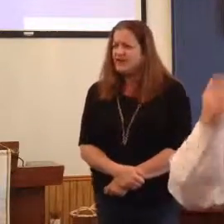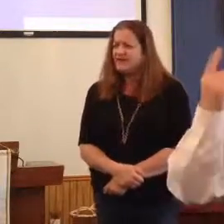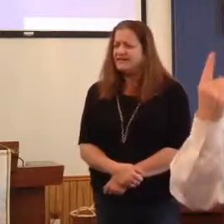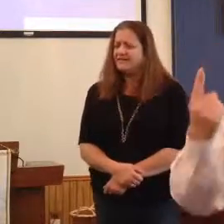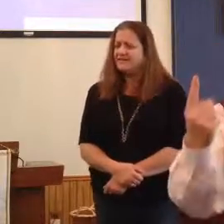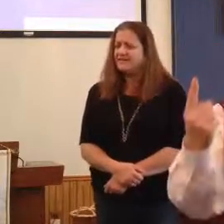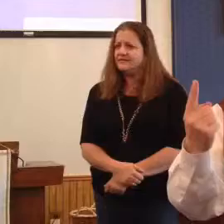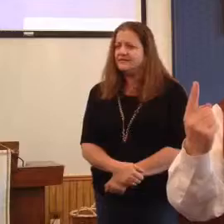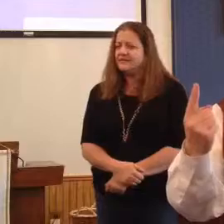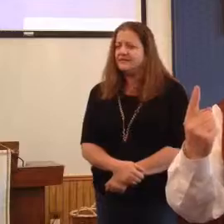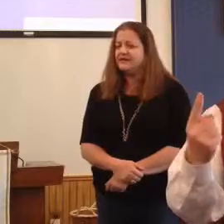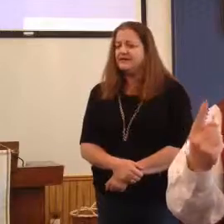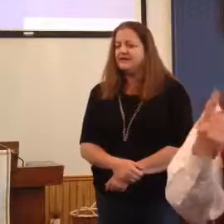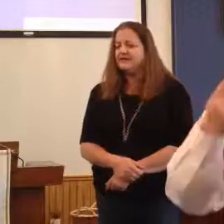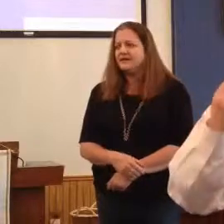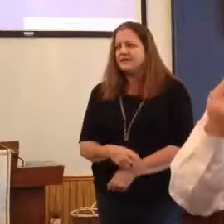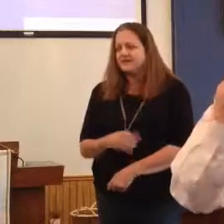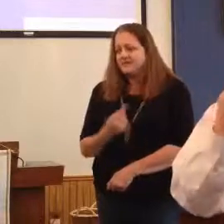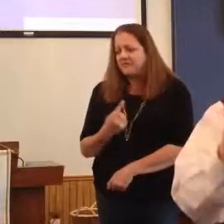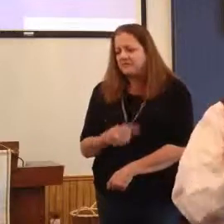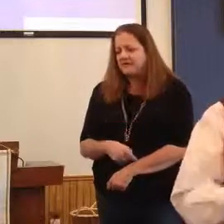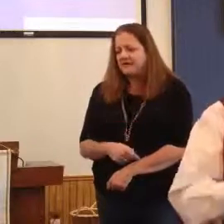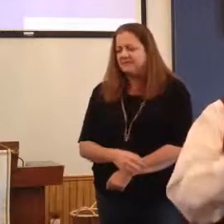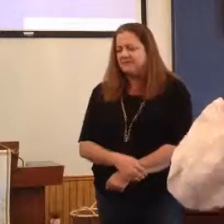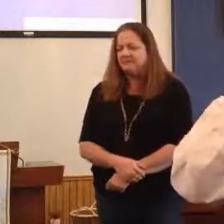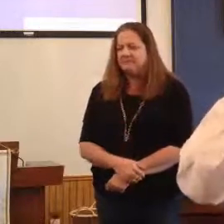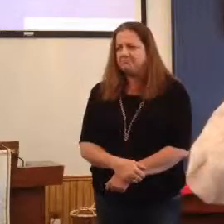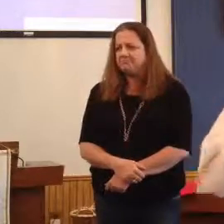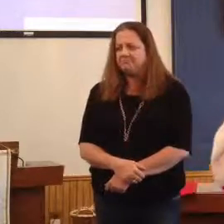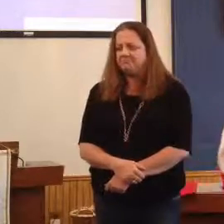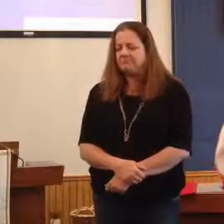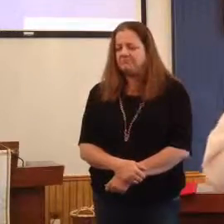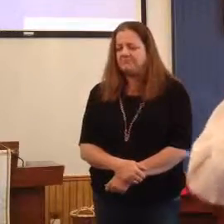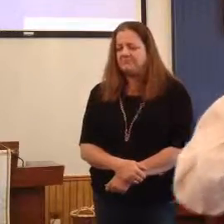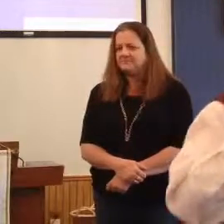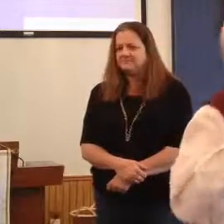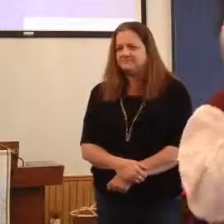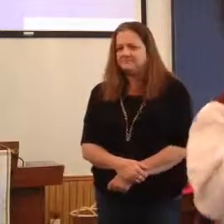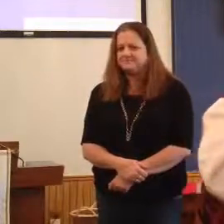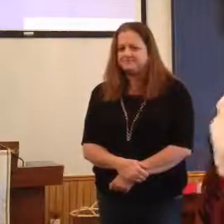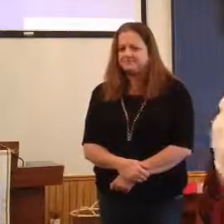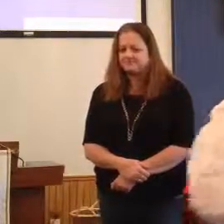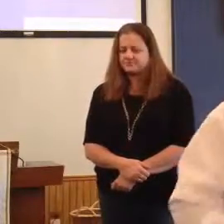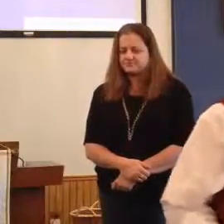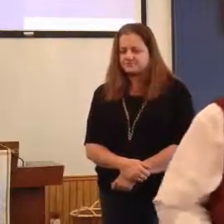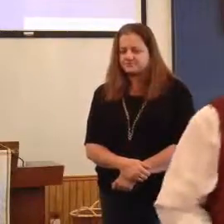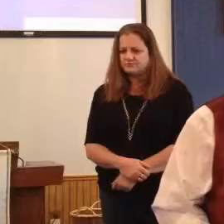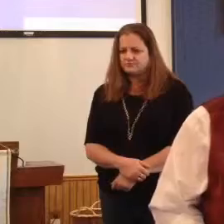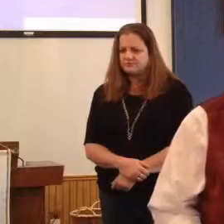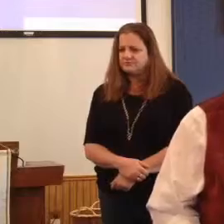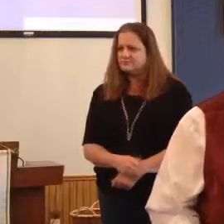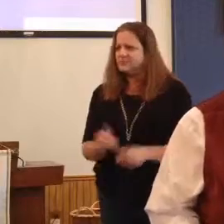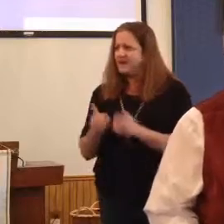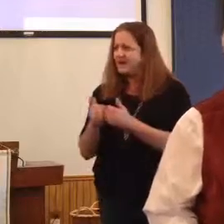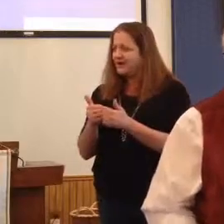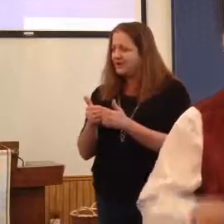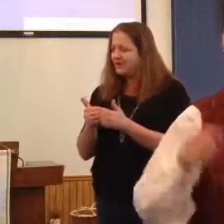And not just once. And not just once. So, in order to make that